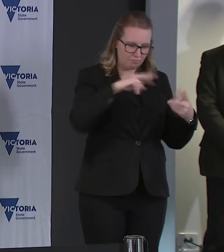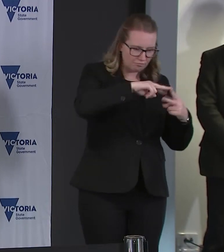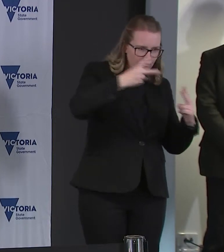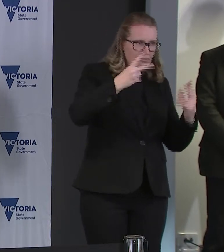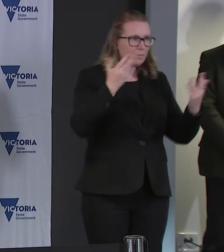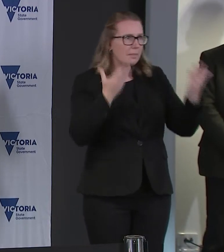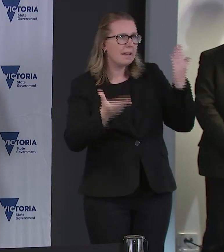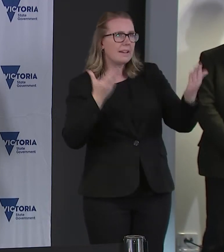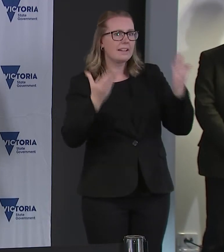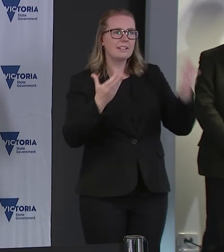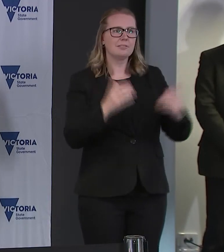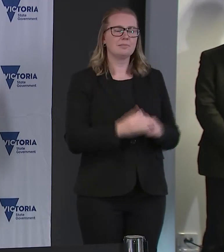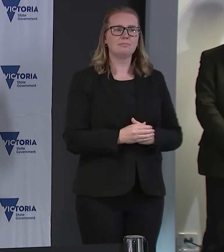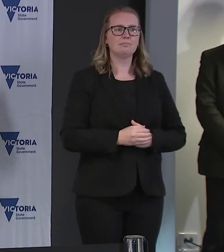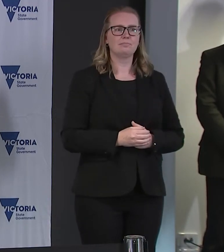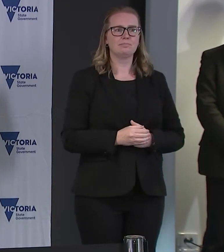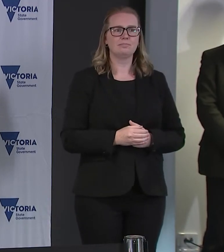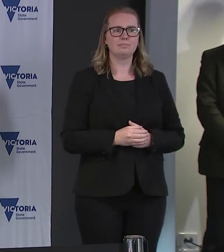it?